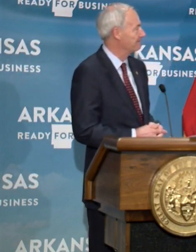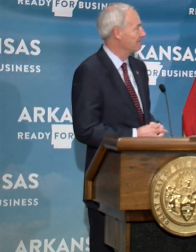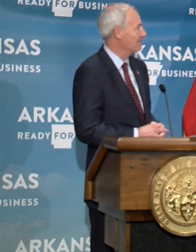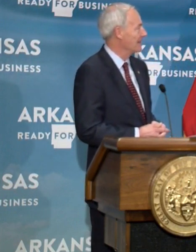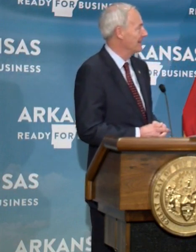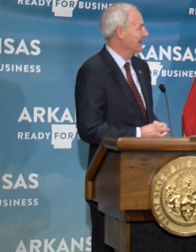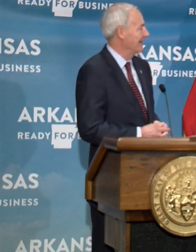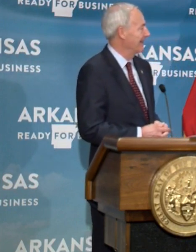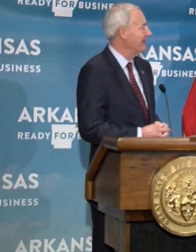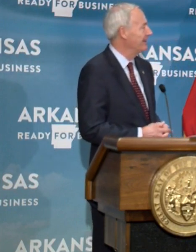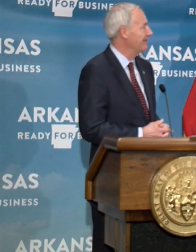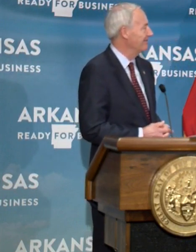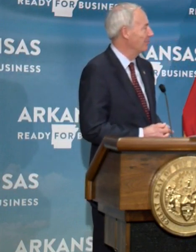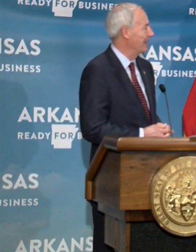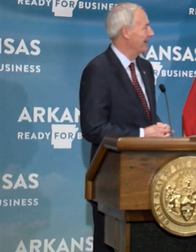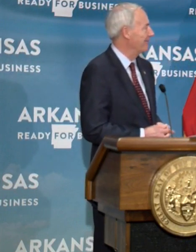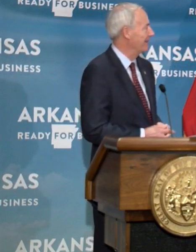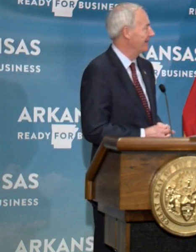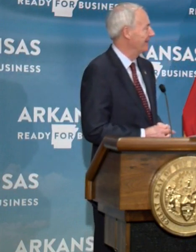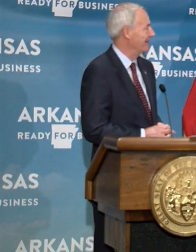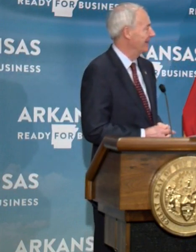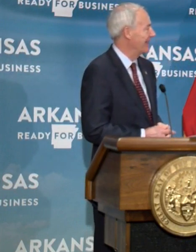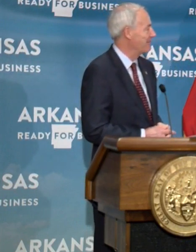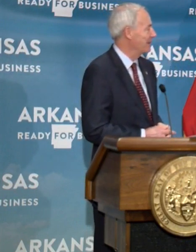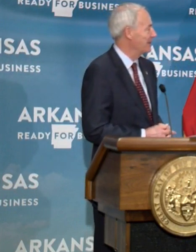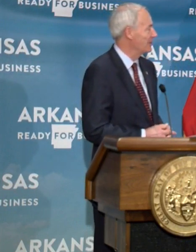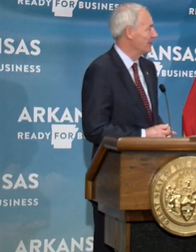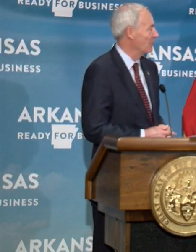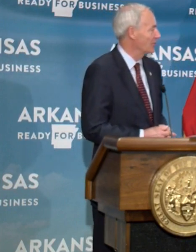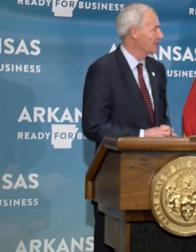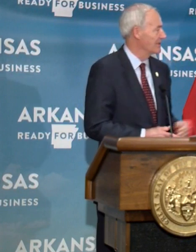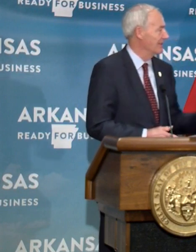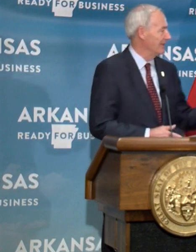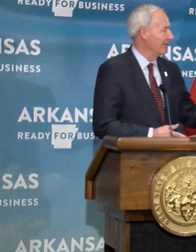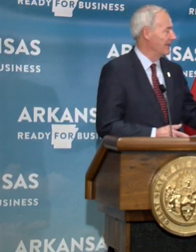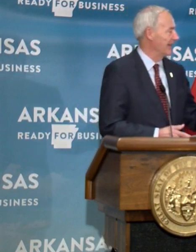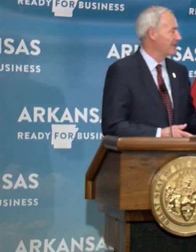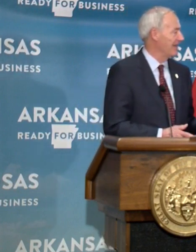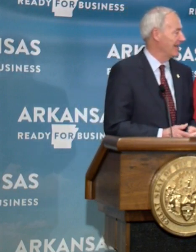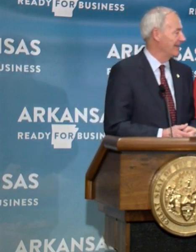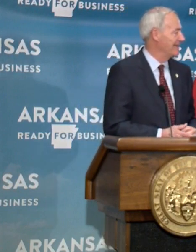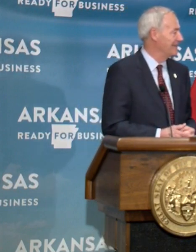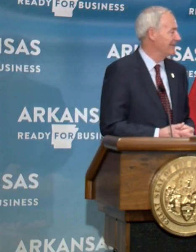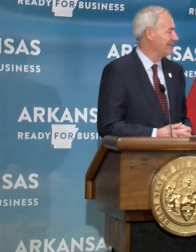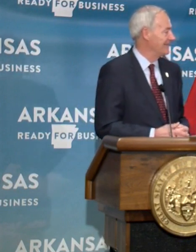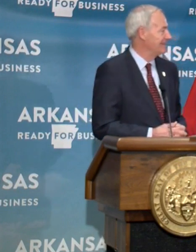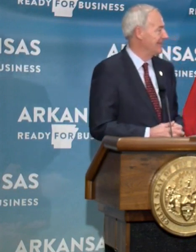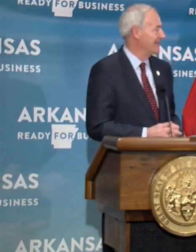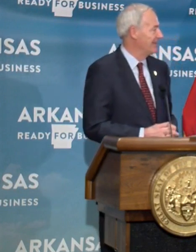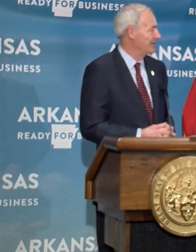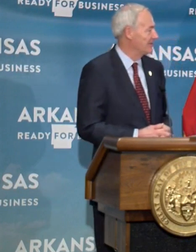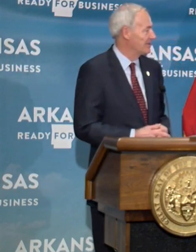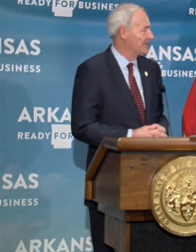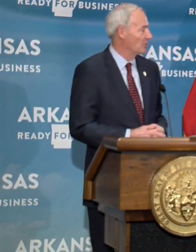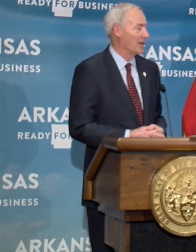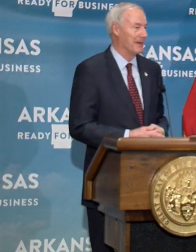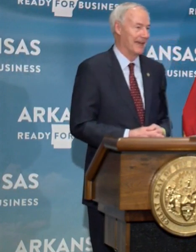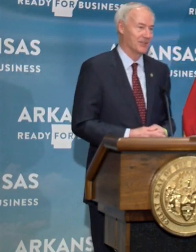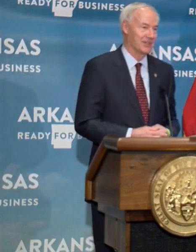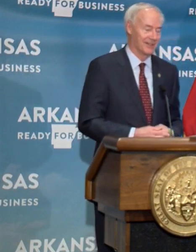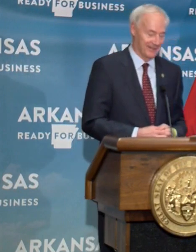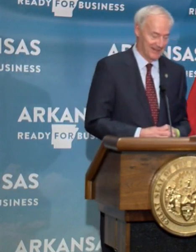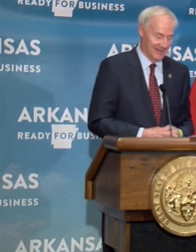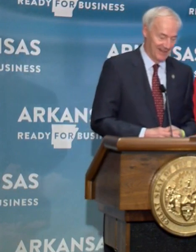trend. And then we have an admonition, of course, on the next slide, to